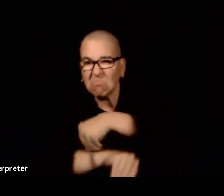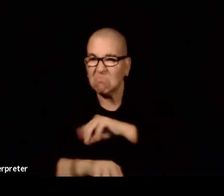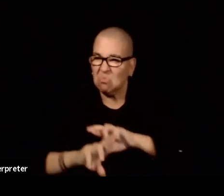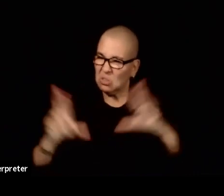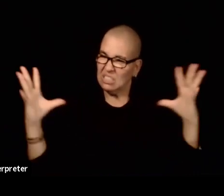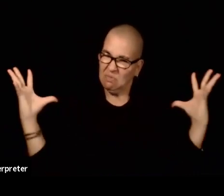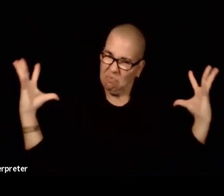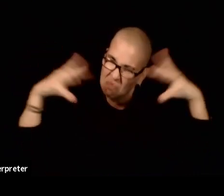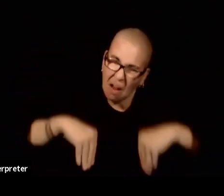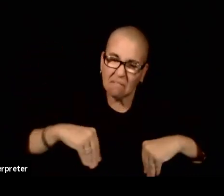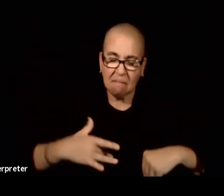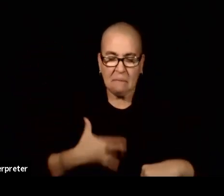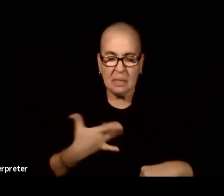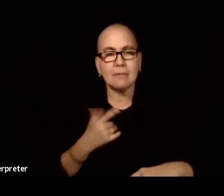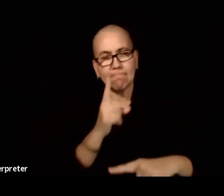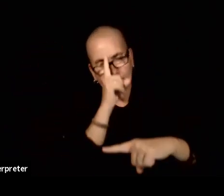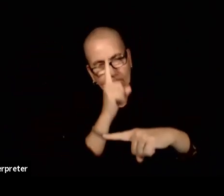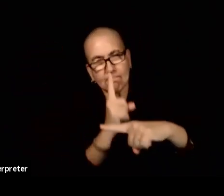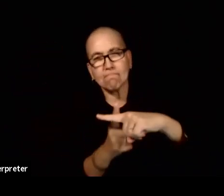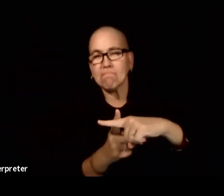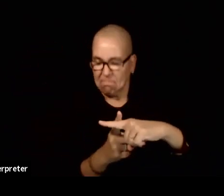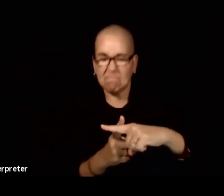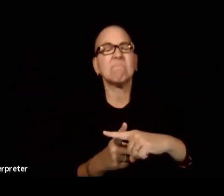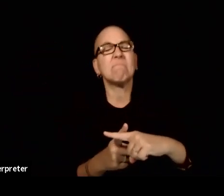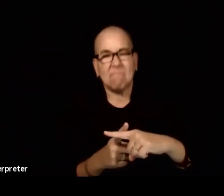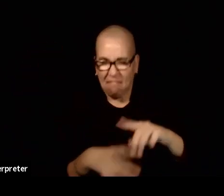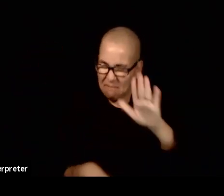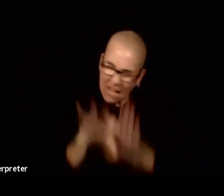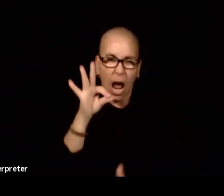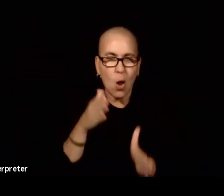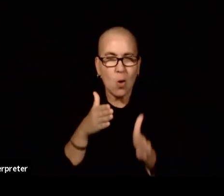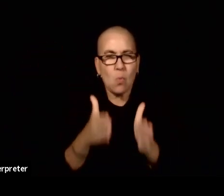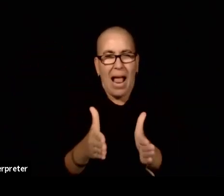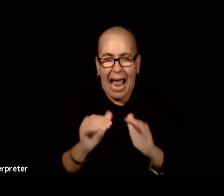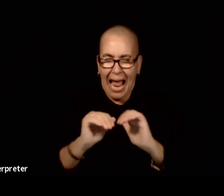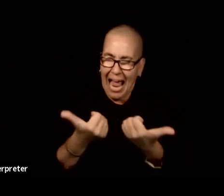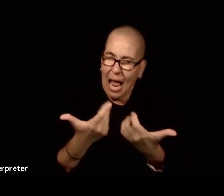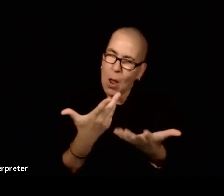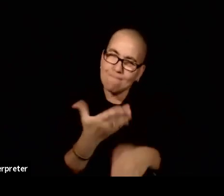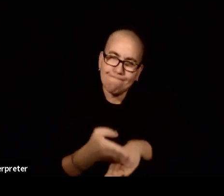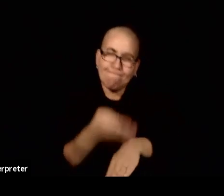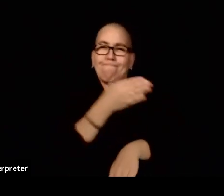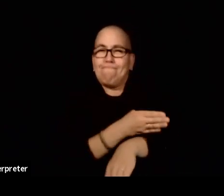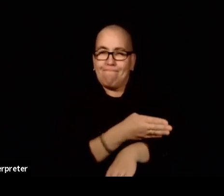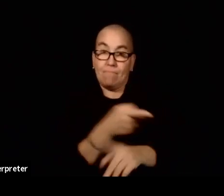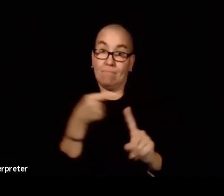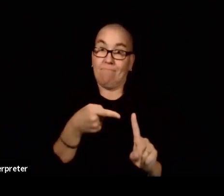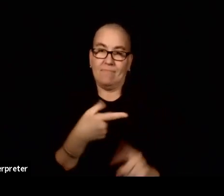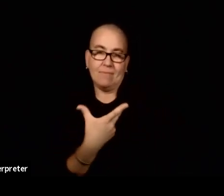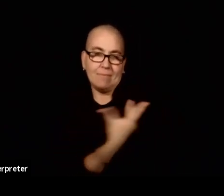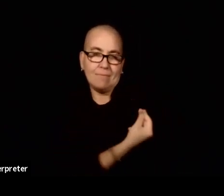improving. There's a vaccine that we hope on the horizon, but now is not the time to let down our guard. So with that, I'll